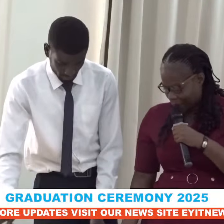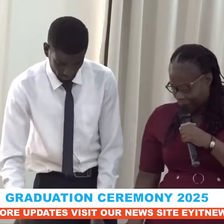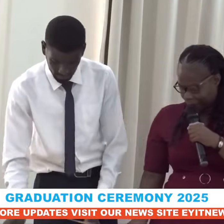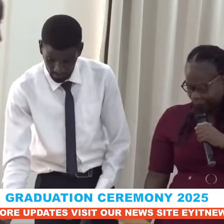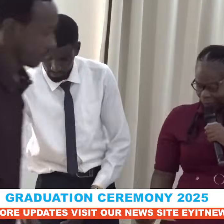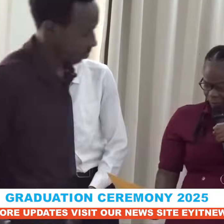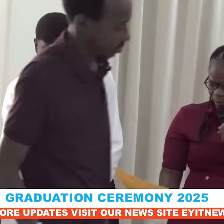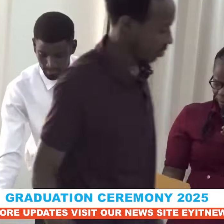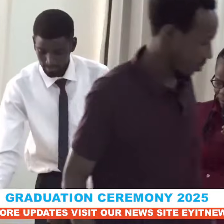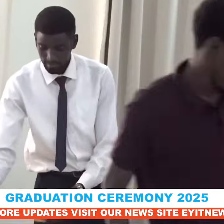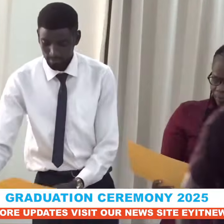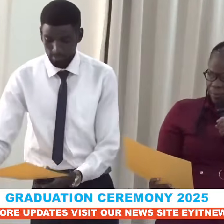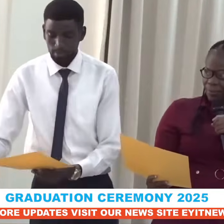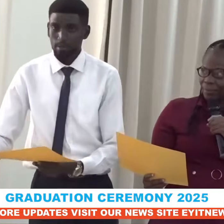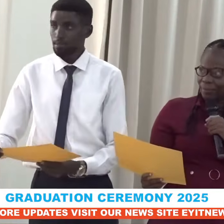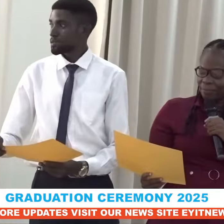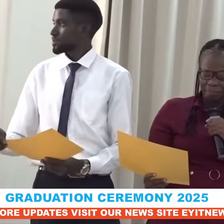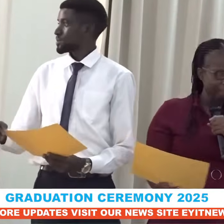moment.